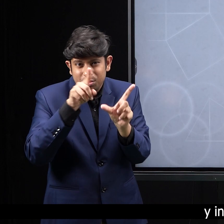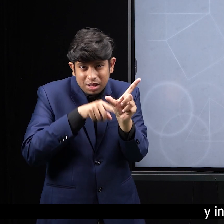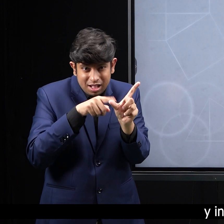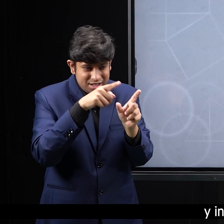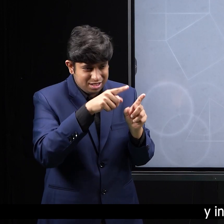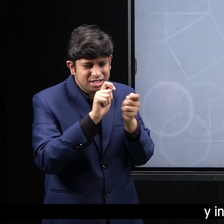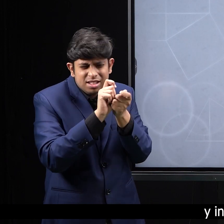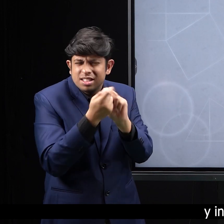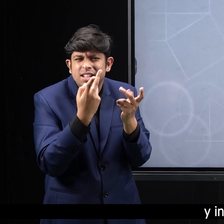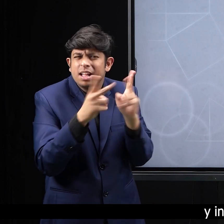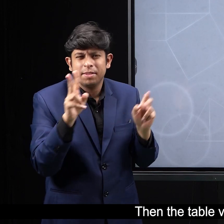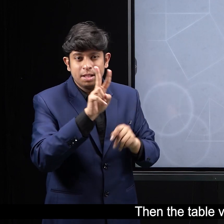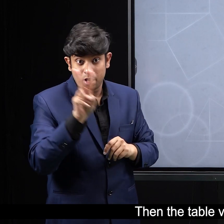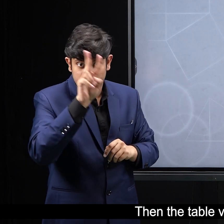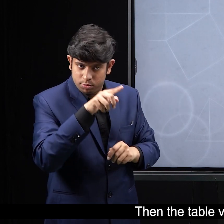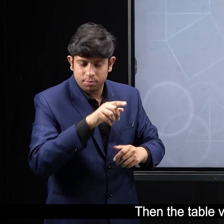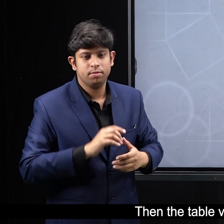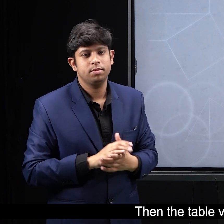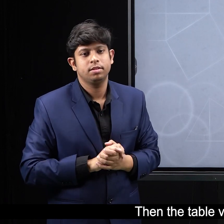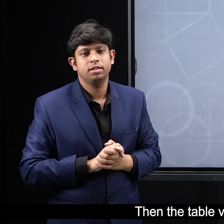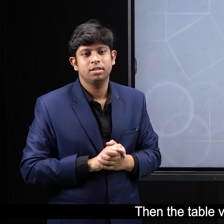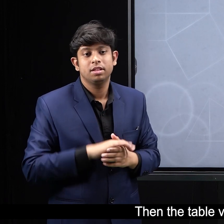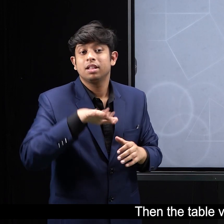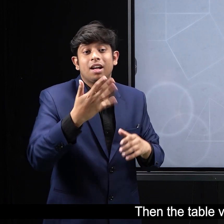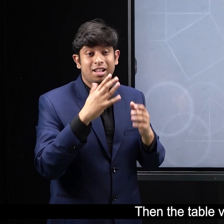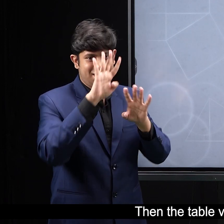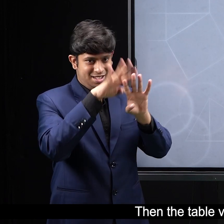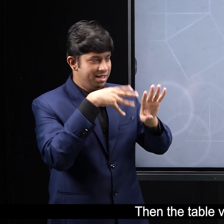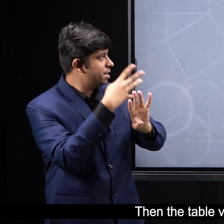1. Then the table values for equation will be,